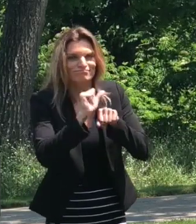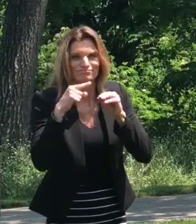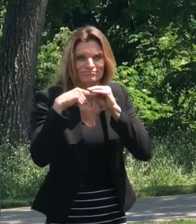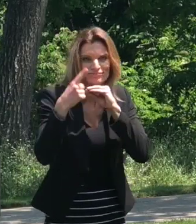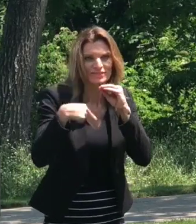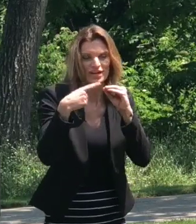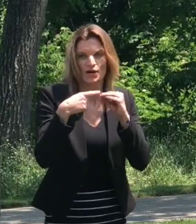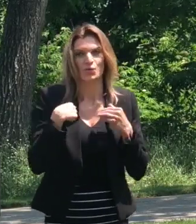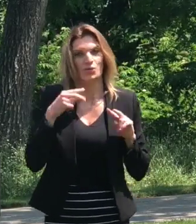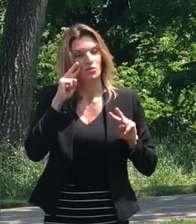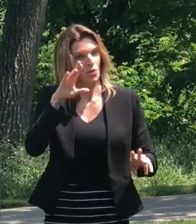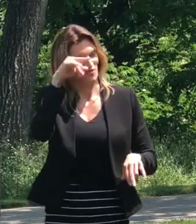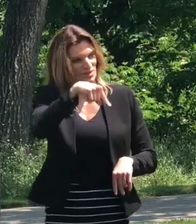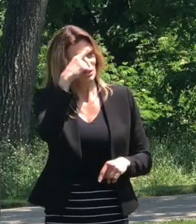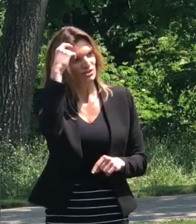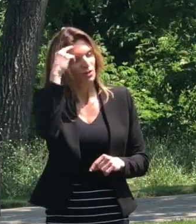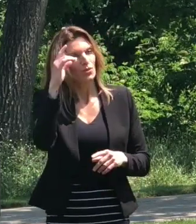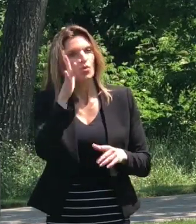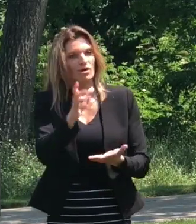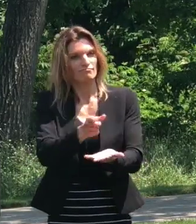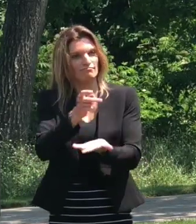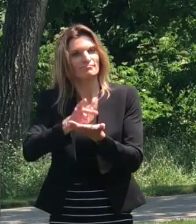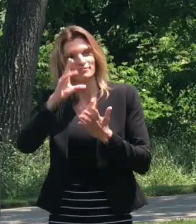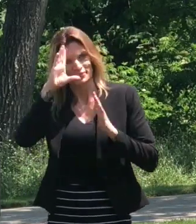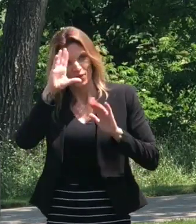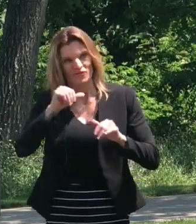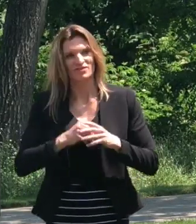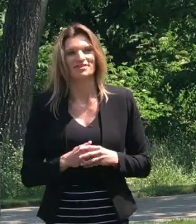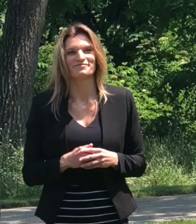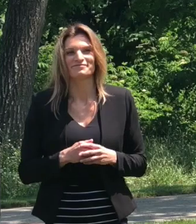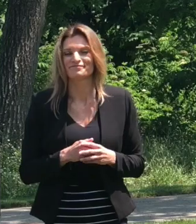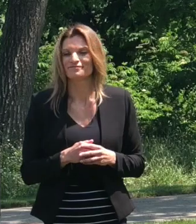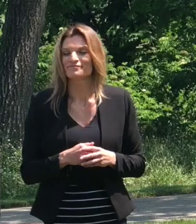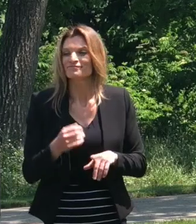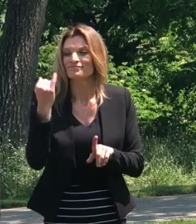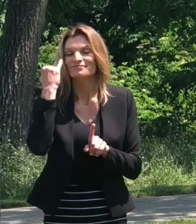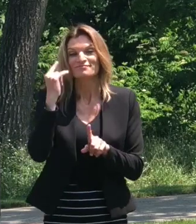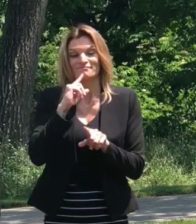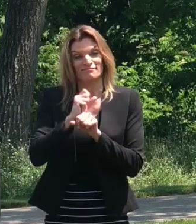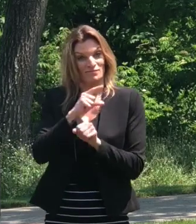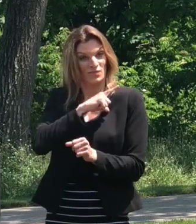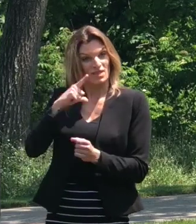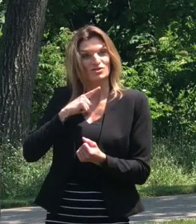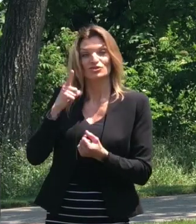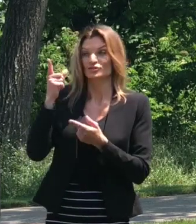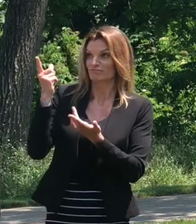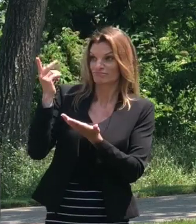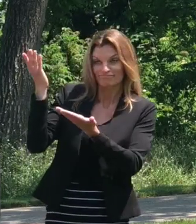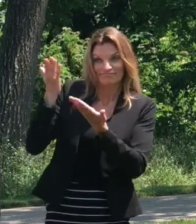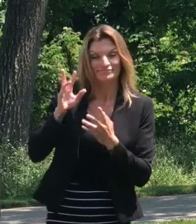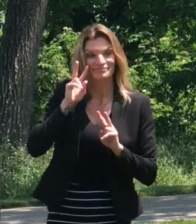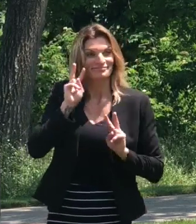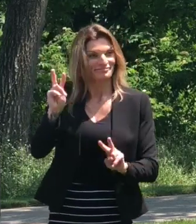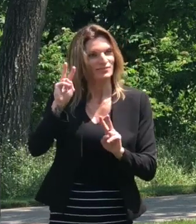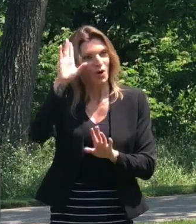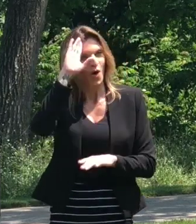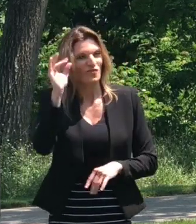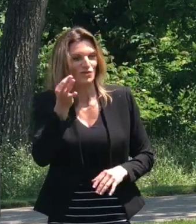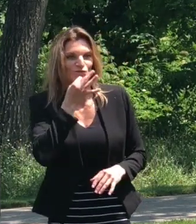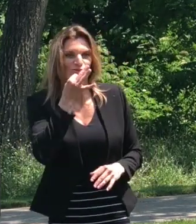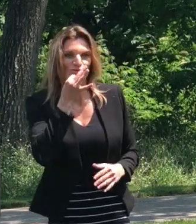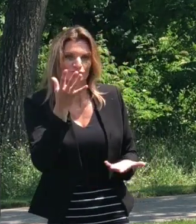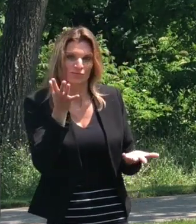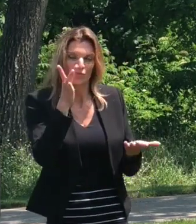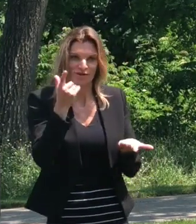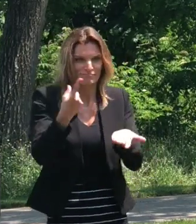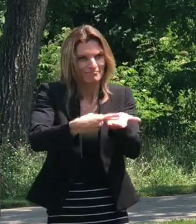lot of work done yet this summer. And so I would welcome it if the legislature decided to come back to town to get a number